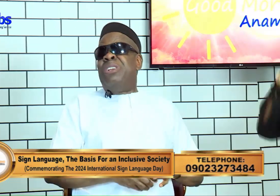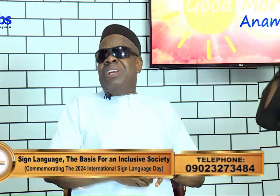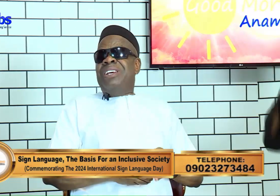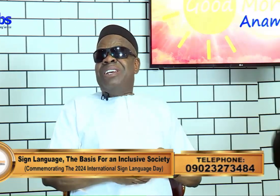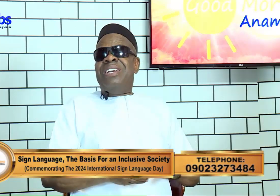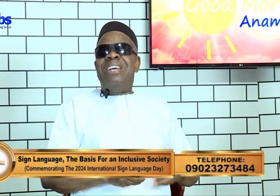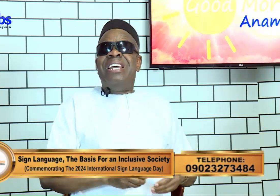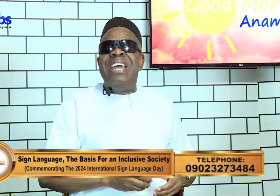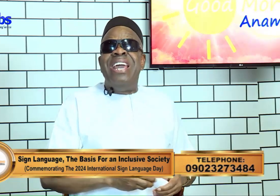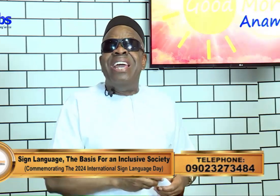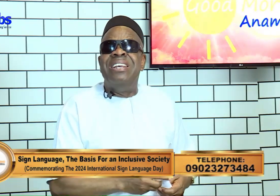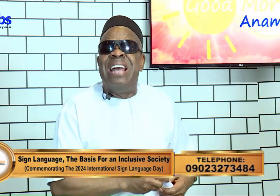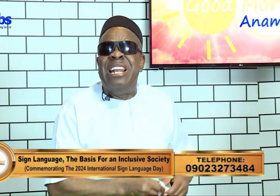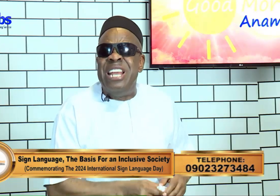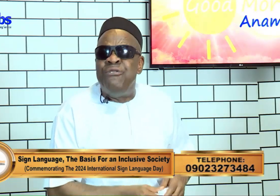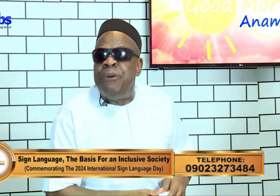information